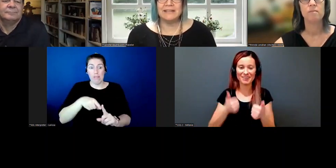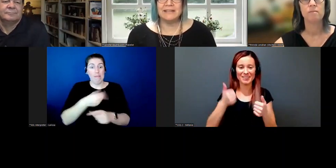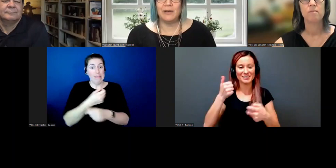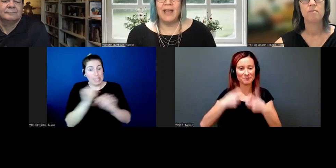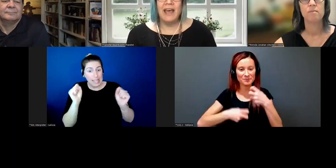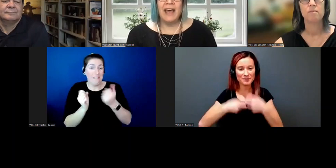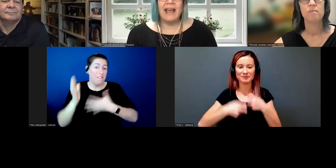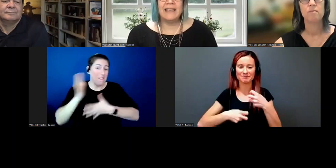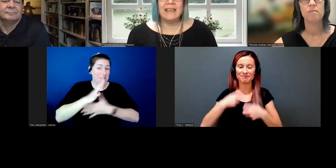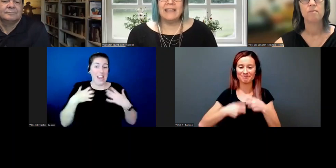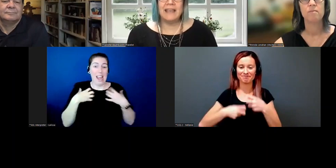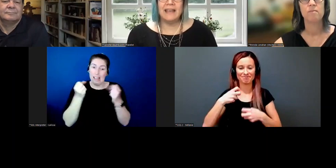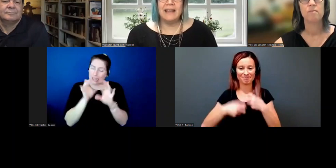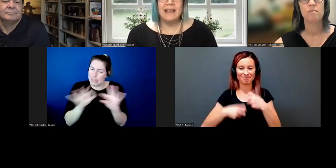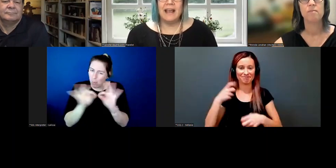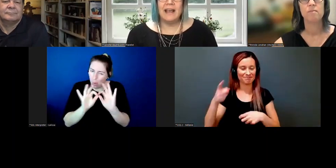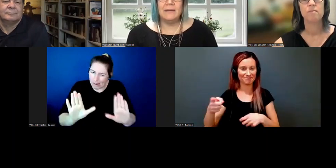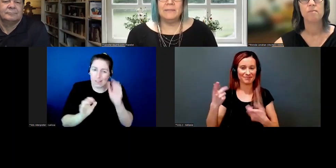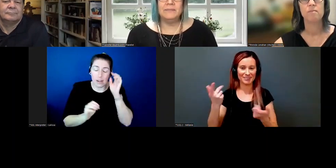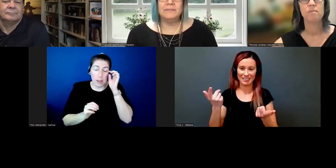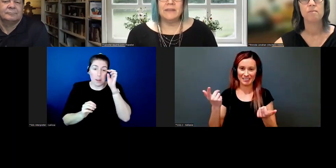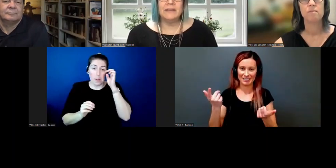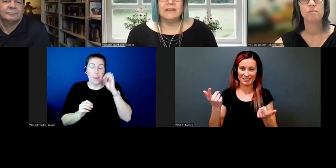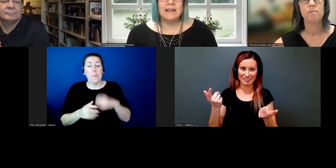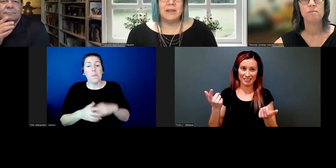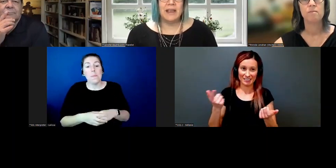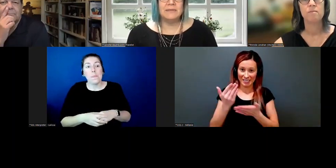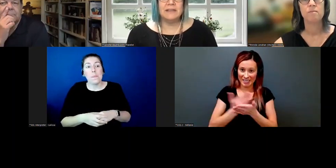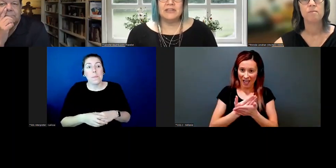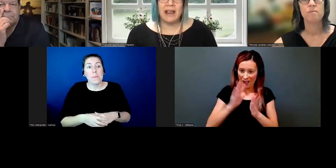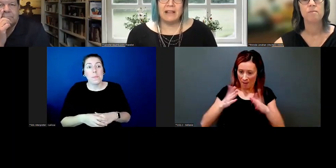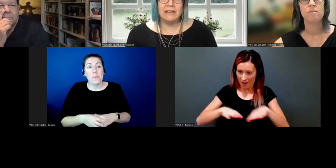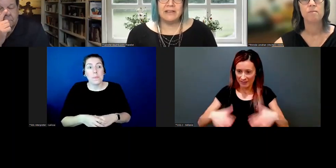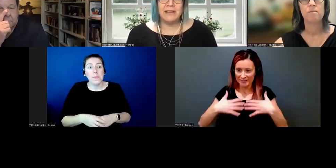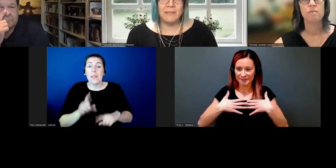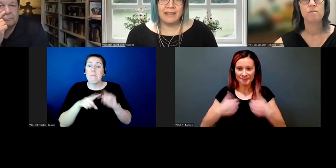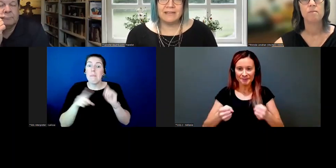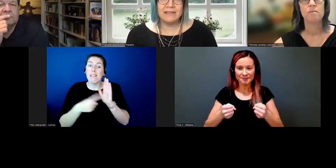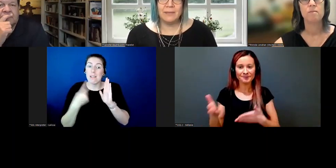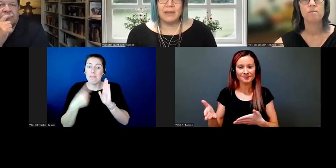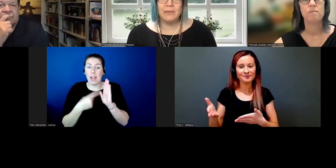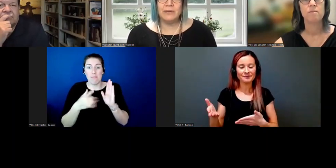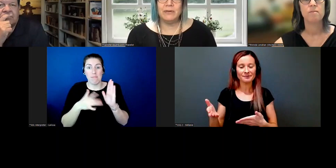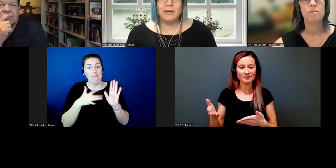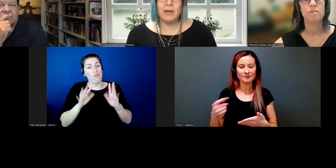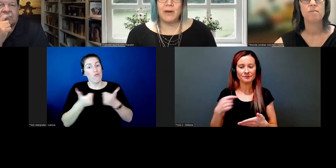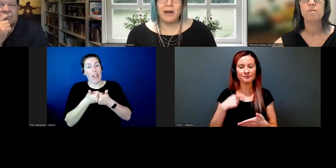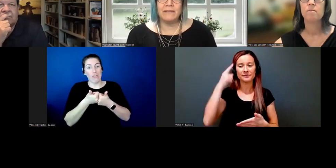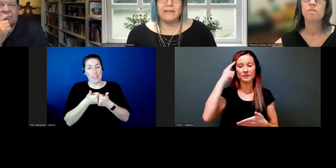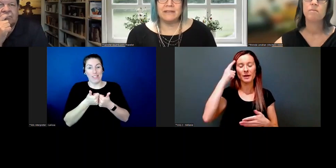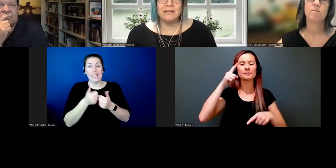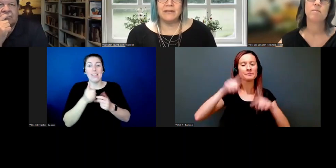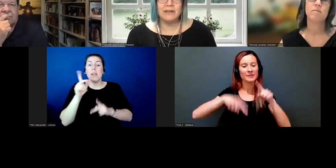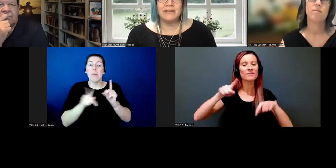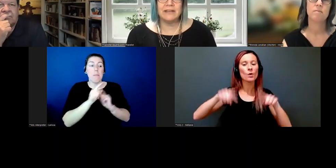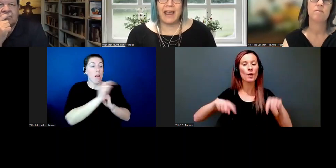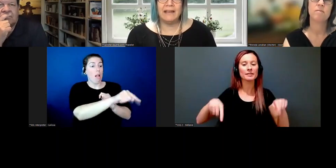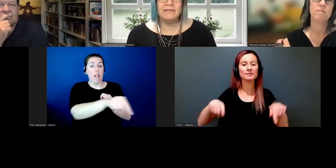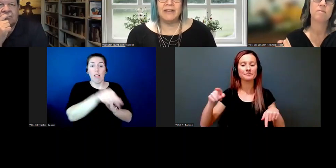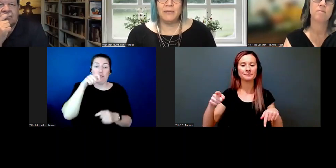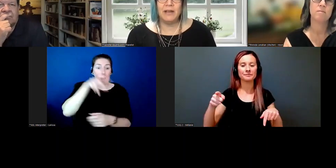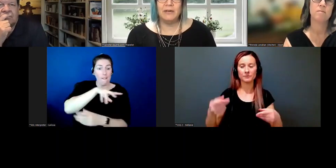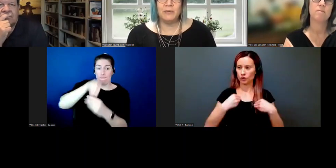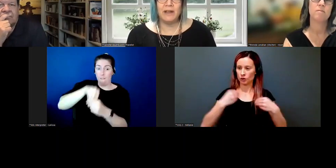can. So I think that sometimes it's challenging the myths that people who are not part of this universe